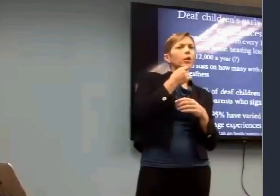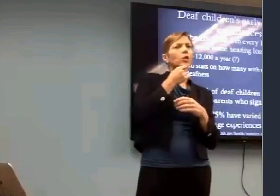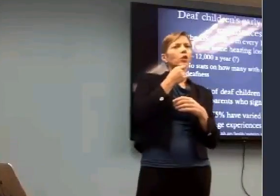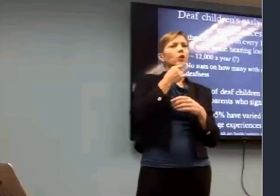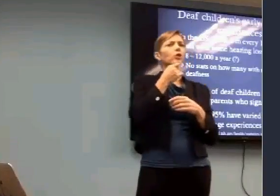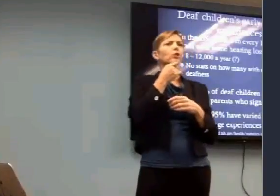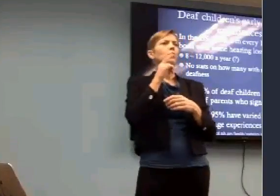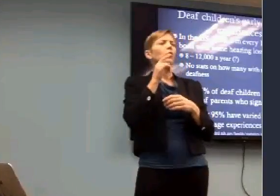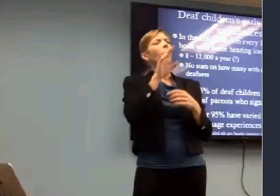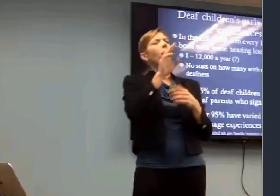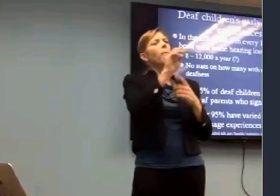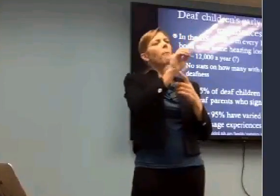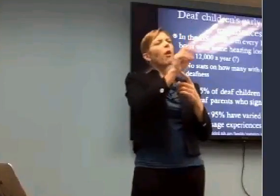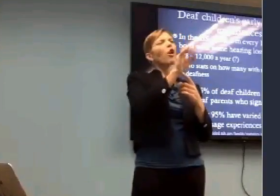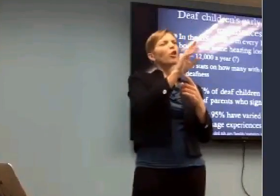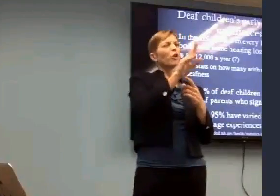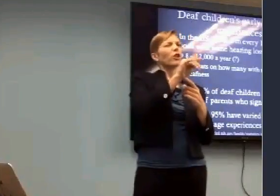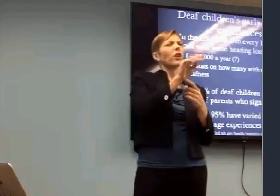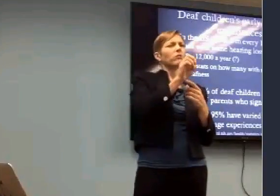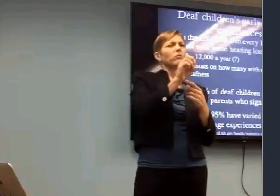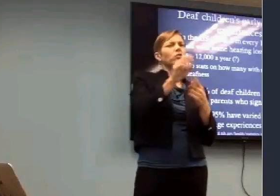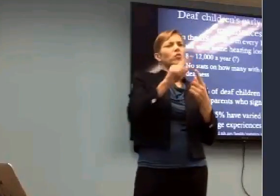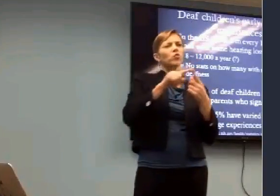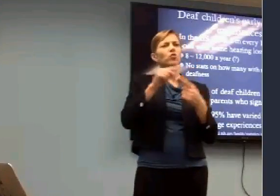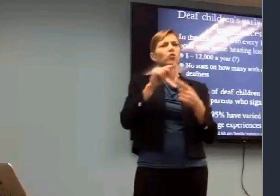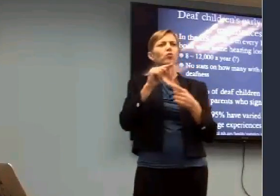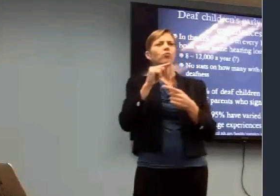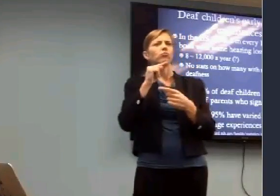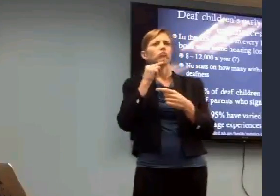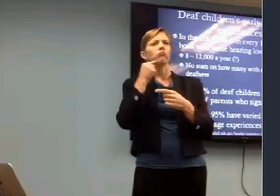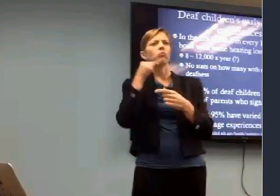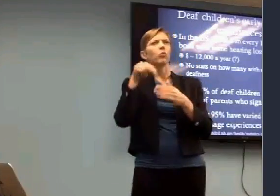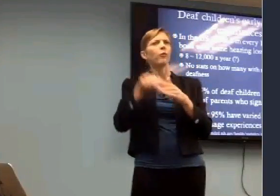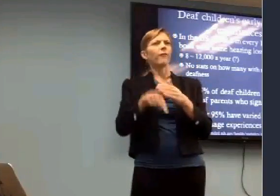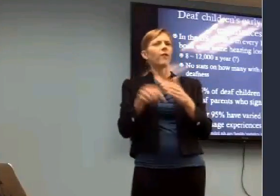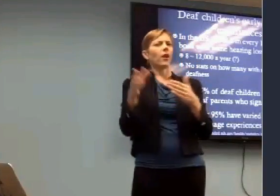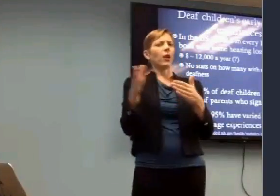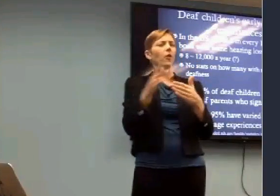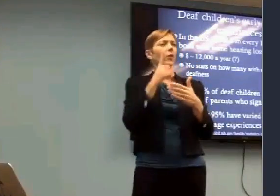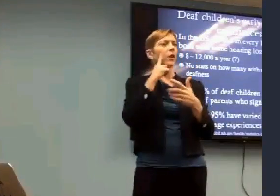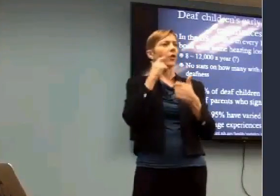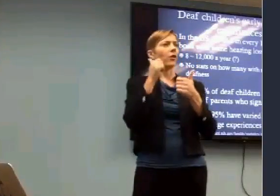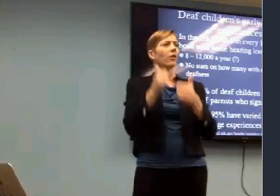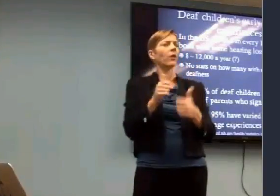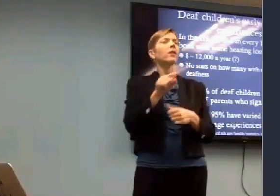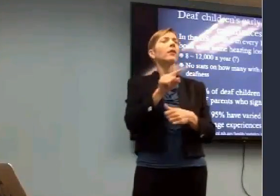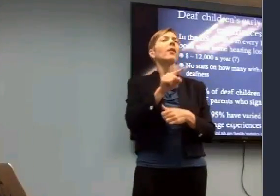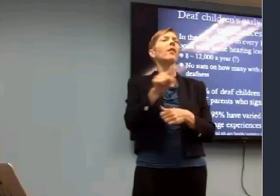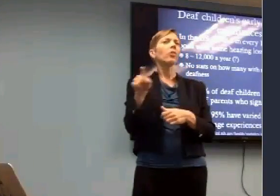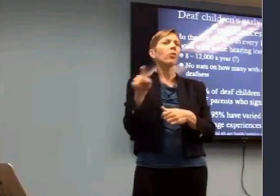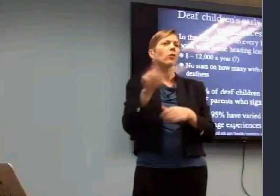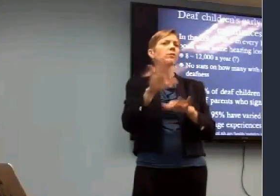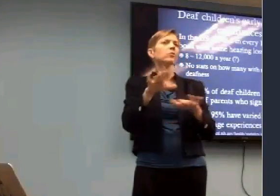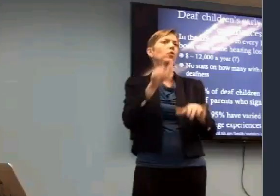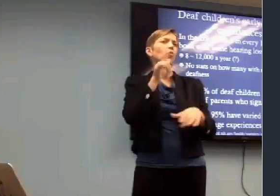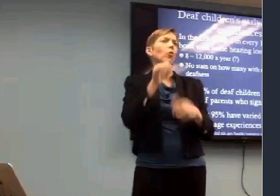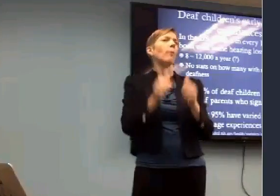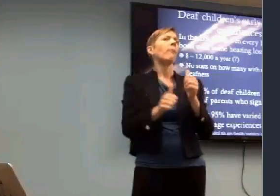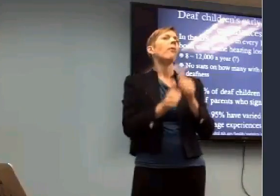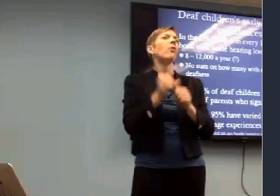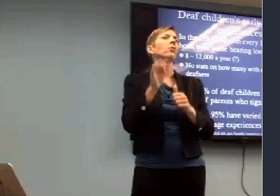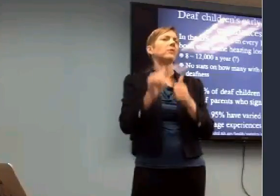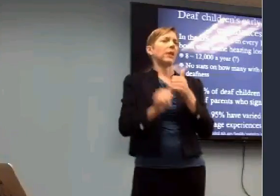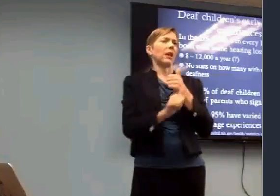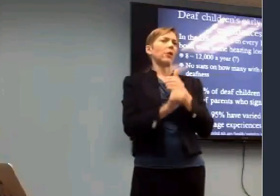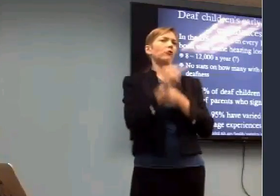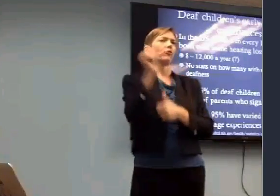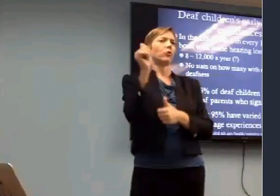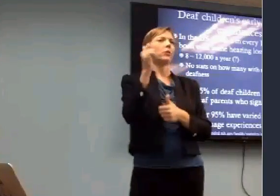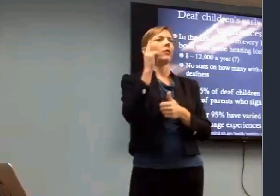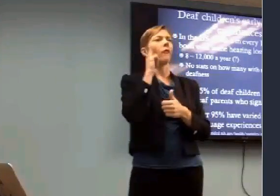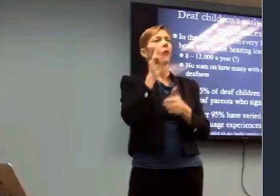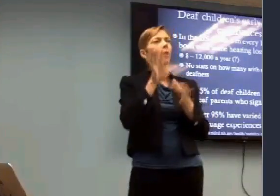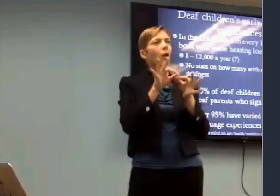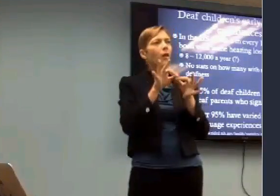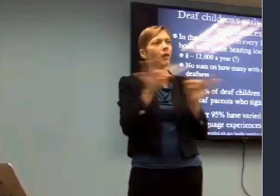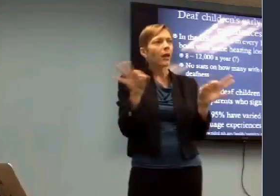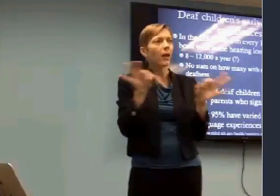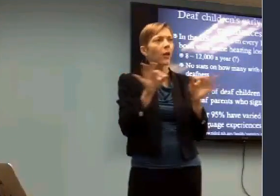For these children who have moderate to profound hearing loss, those are the children who are most at